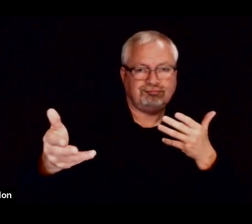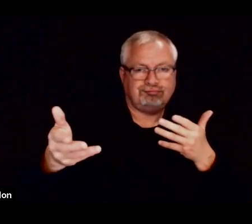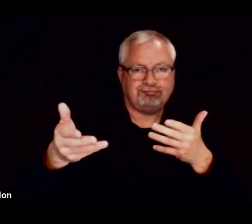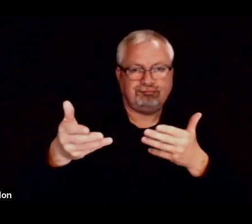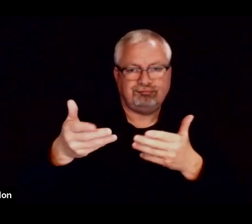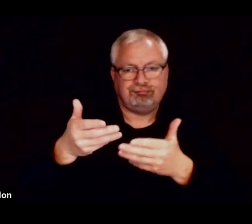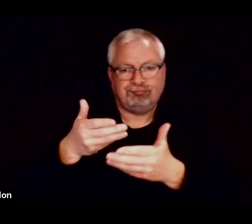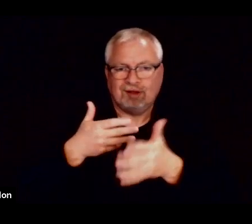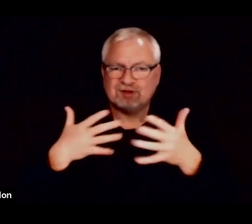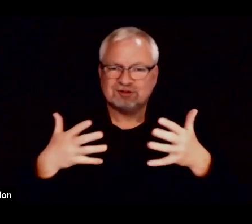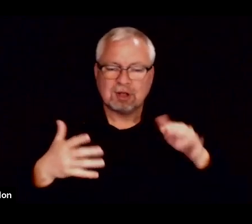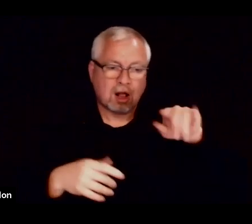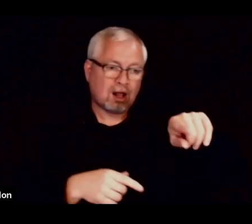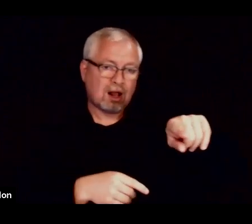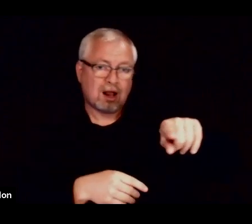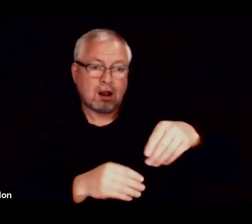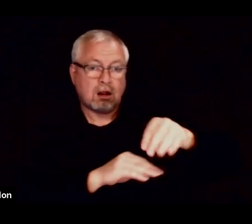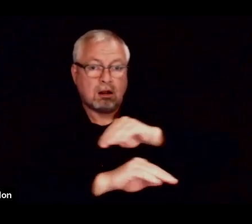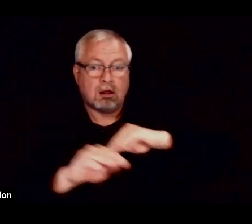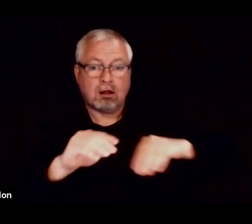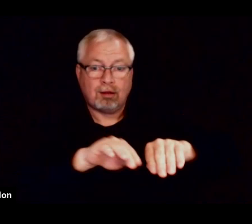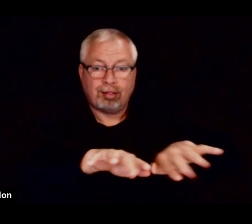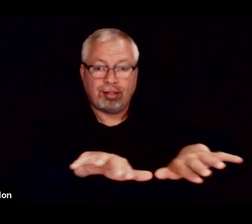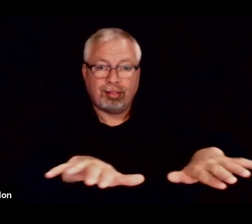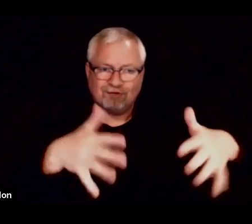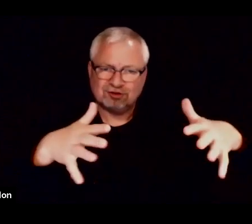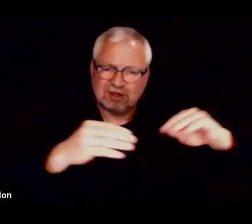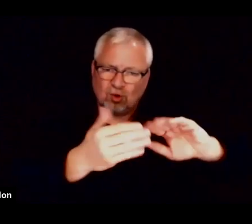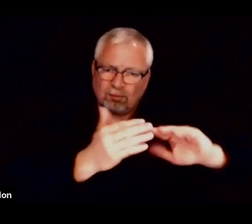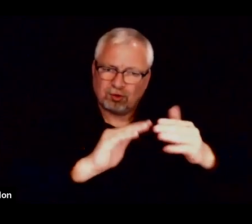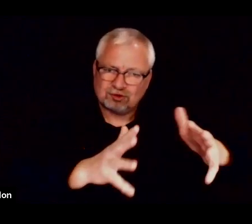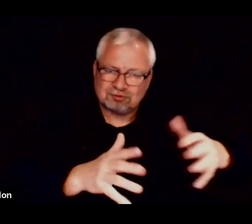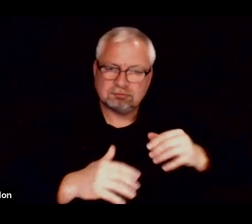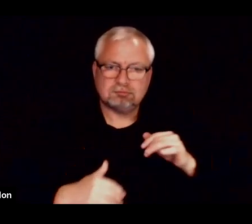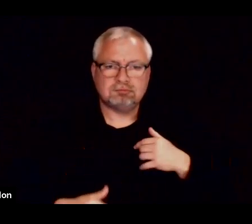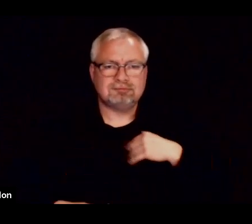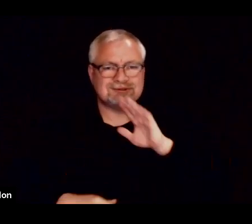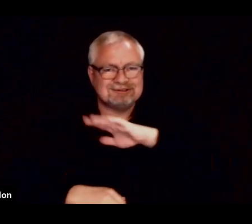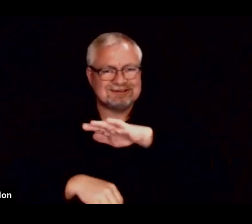is why we have made the recommendation that we have related to graduation.